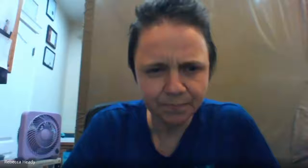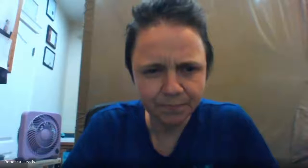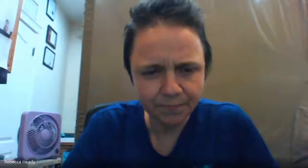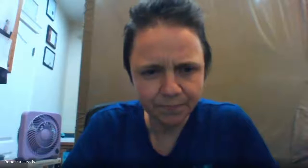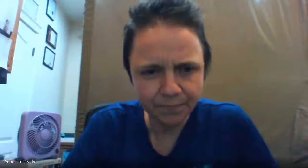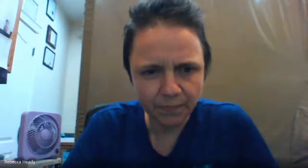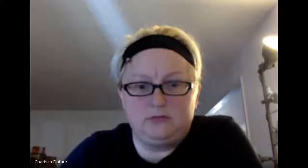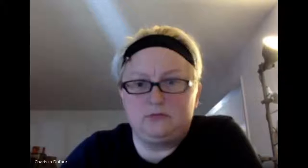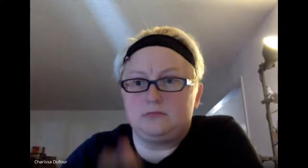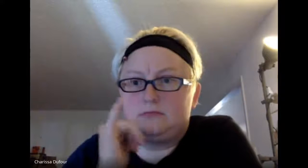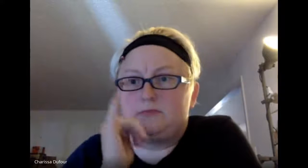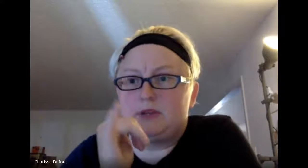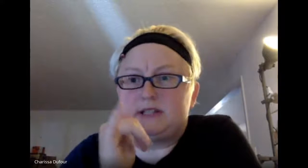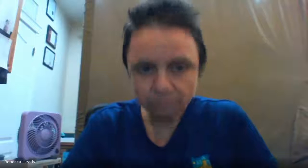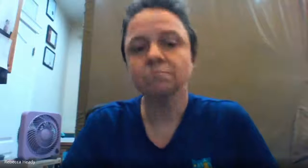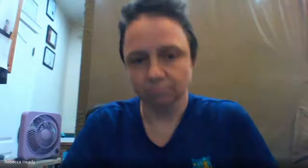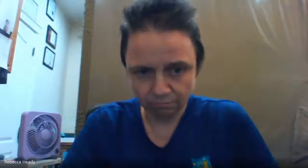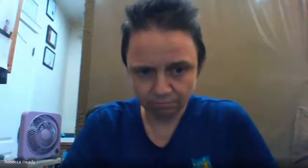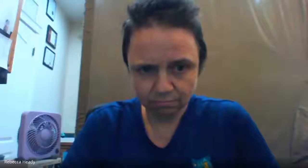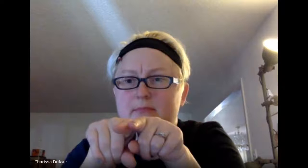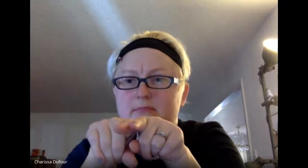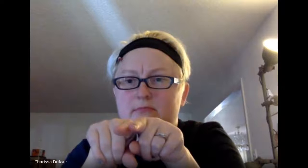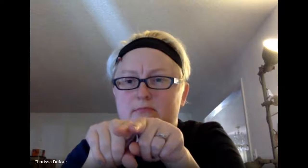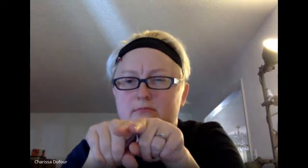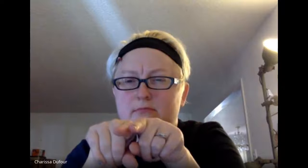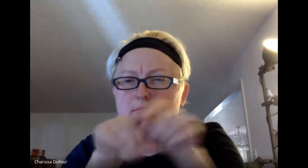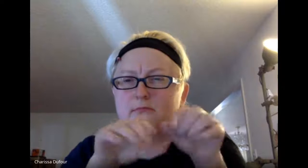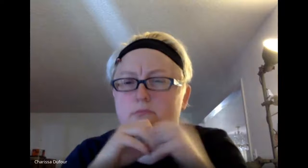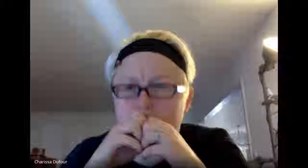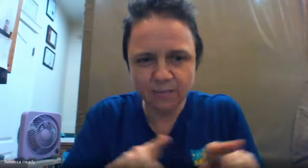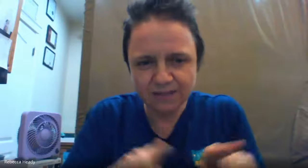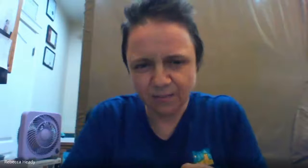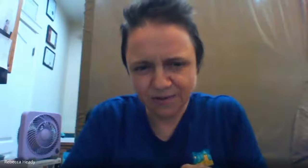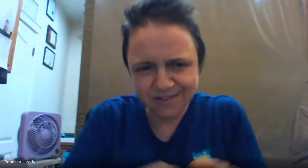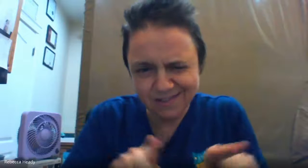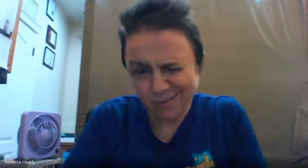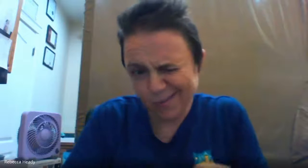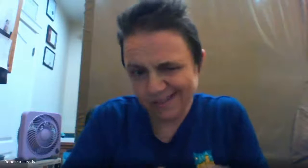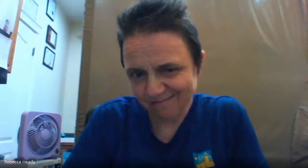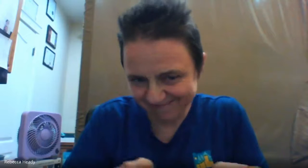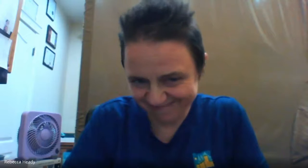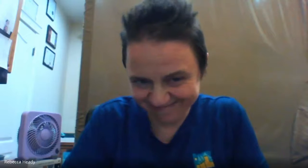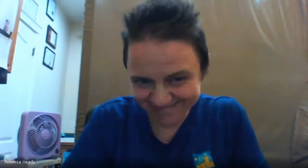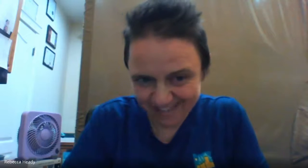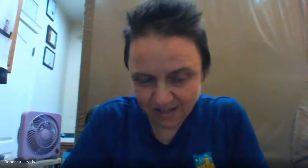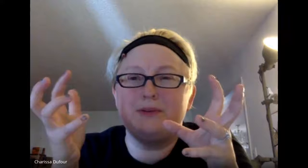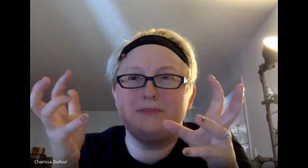similar instead Similar. of same? Well, doesn't same mean similar? Doesn't similar mean same? Well,